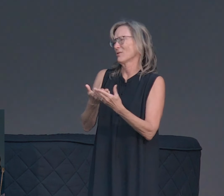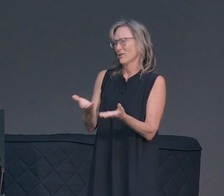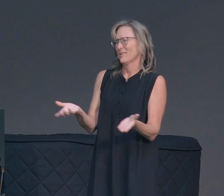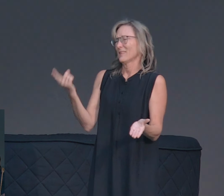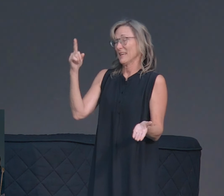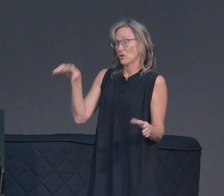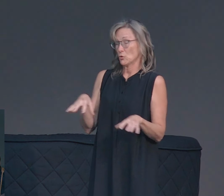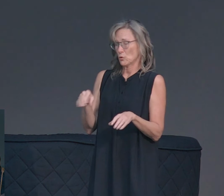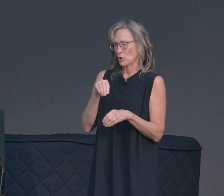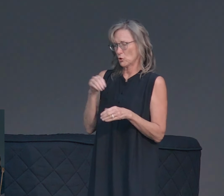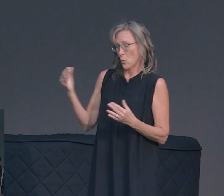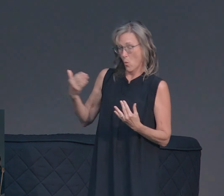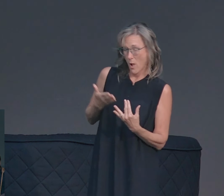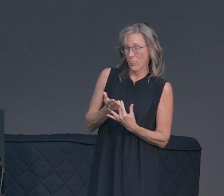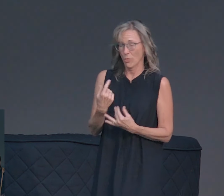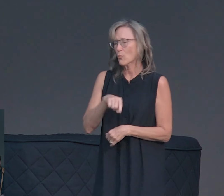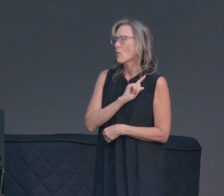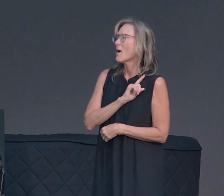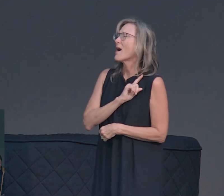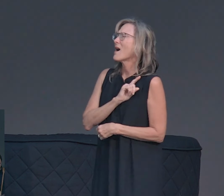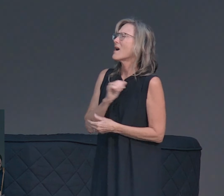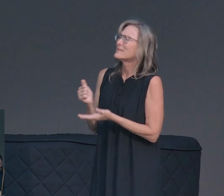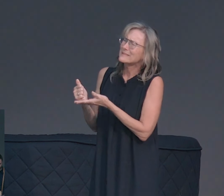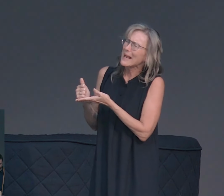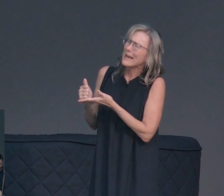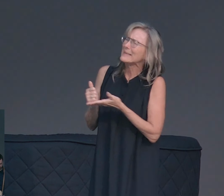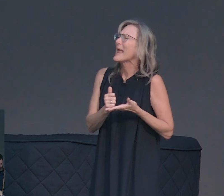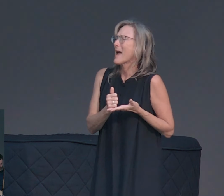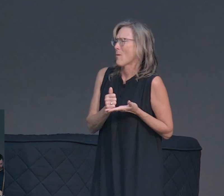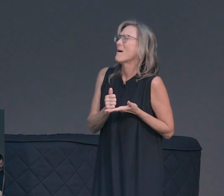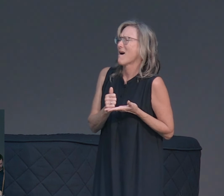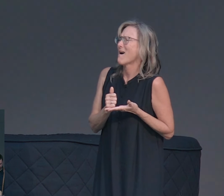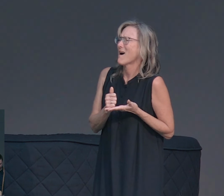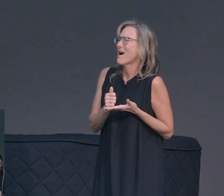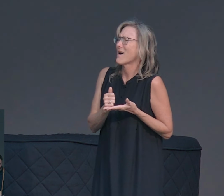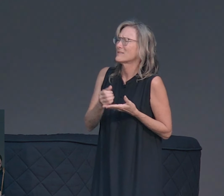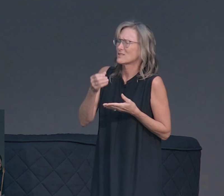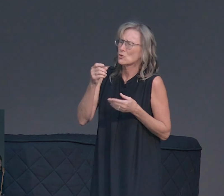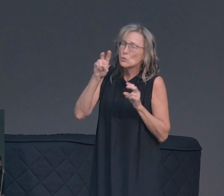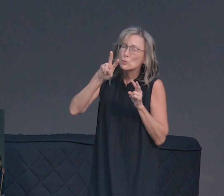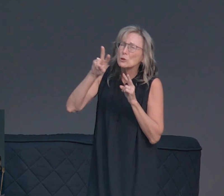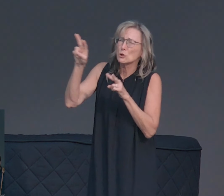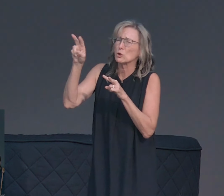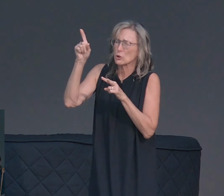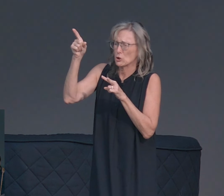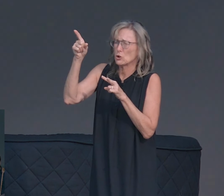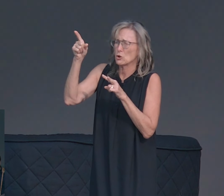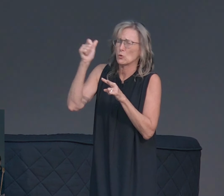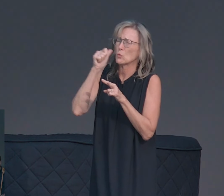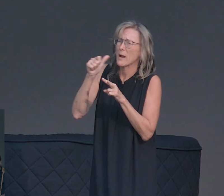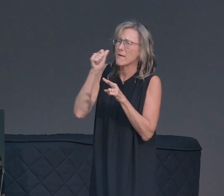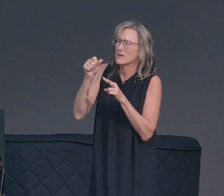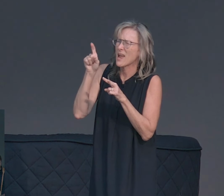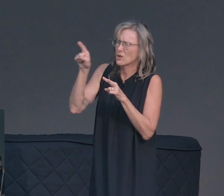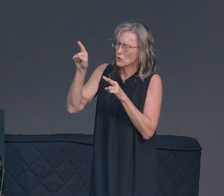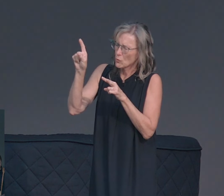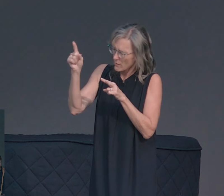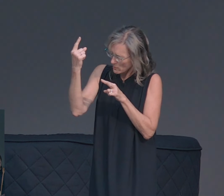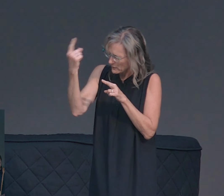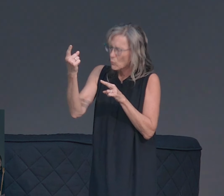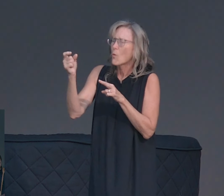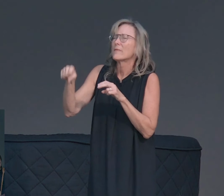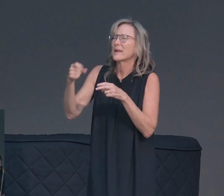the things that we're to be striving for. Help us to look to you as the one who can accomplish those